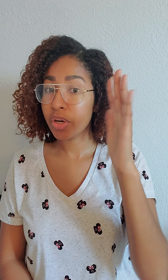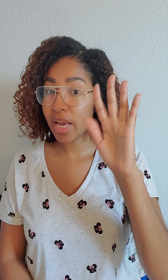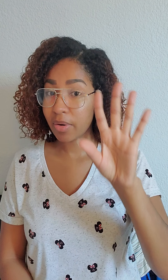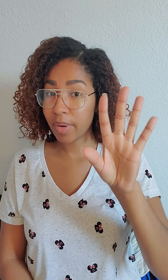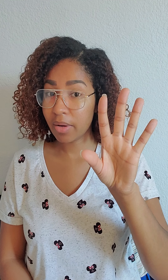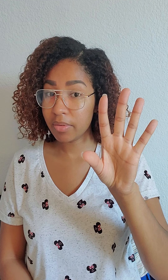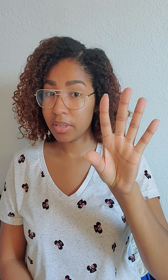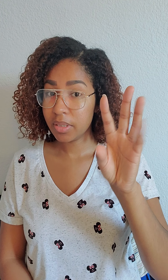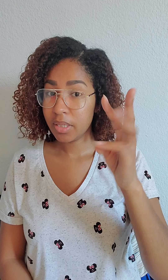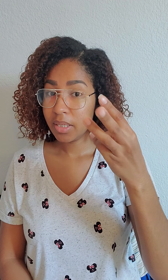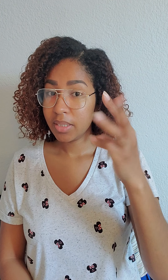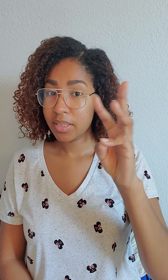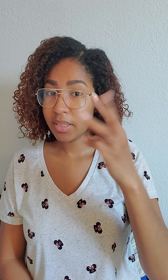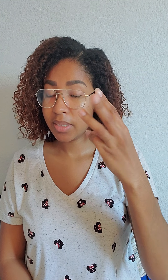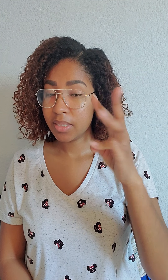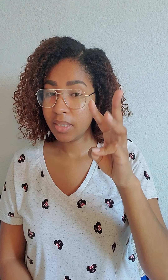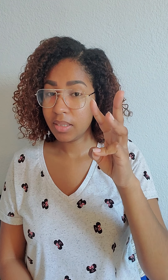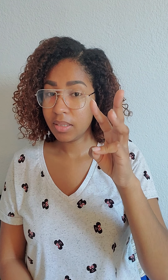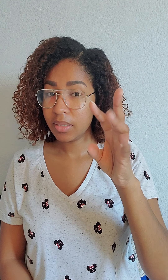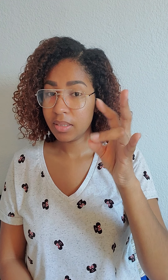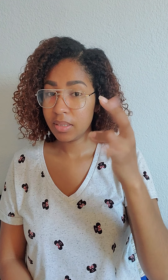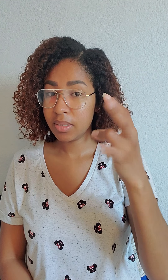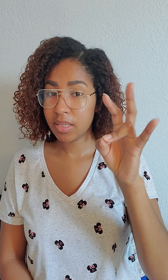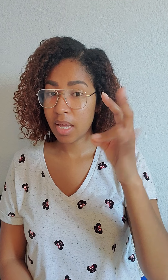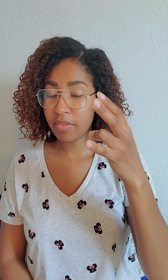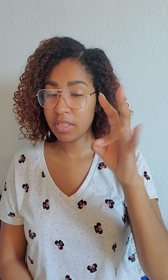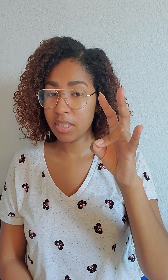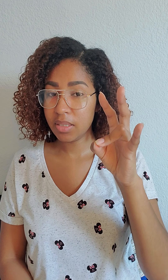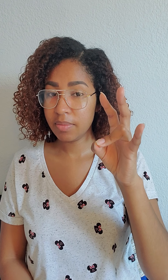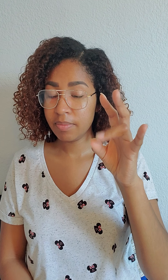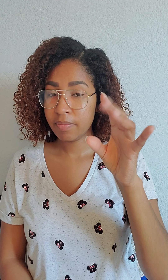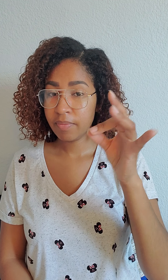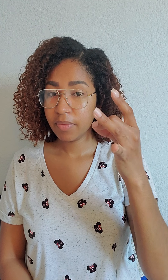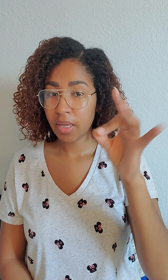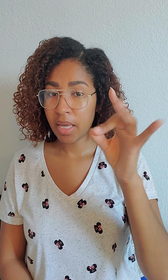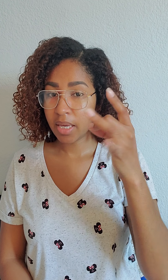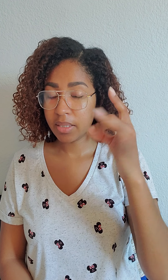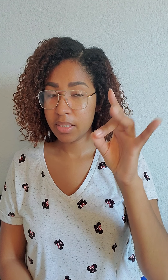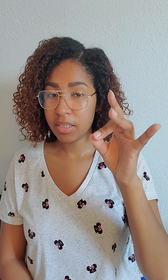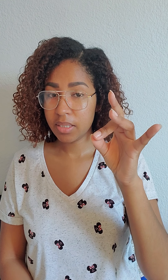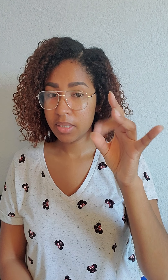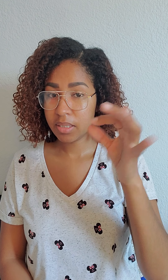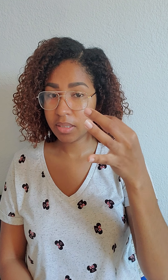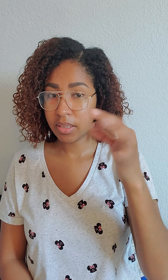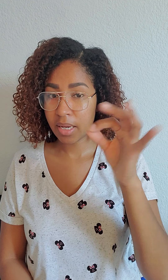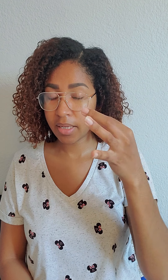hand around. 16, 17, 18,